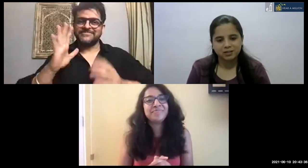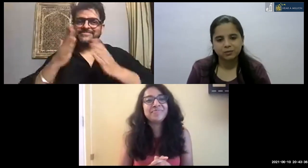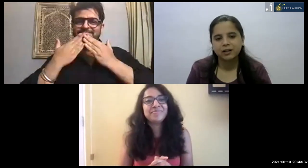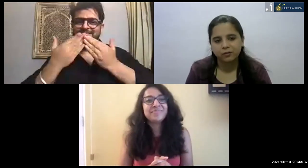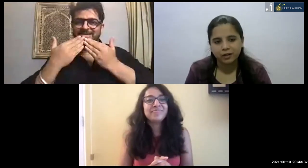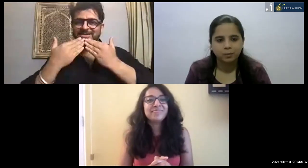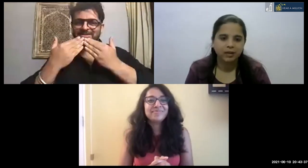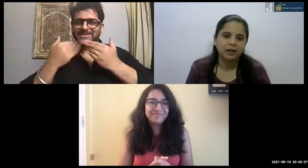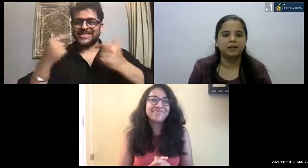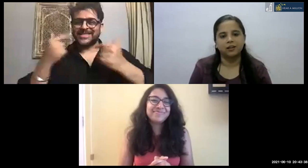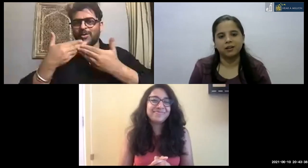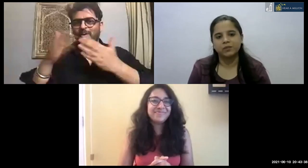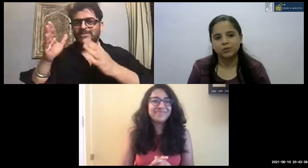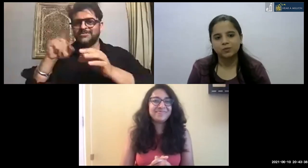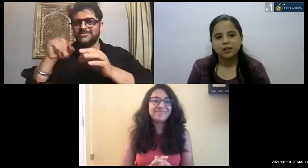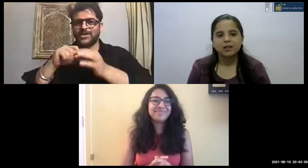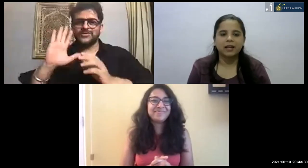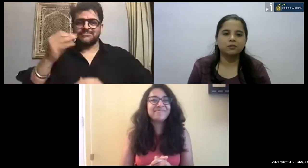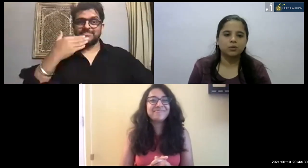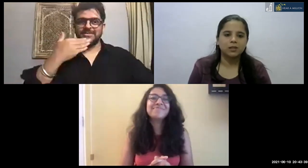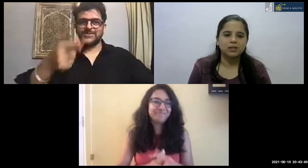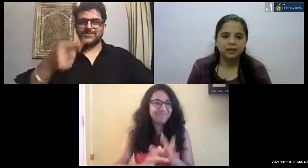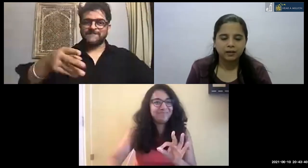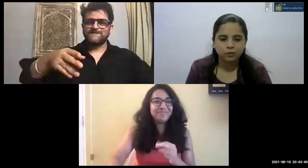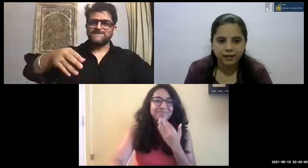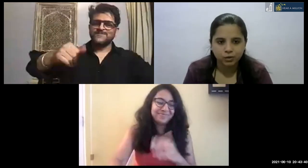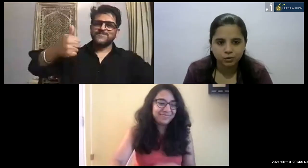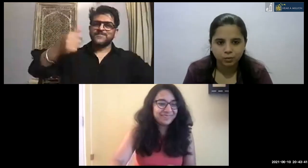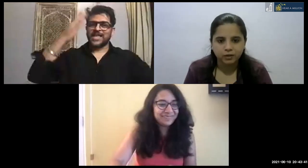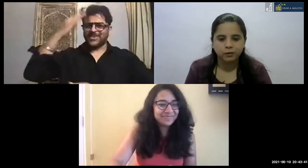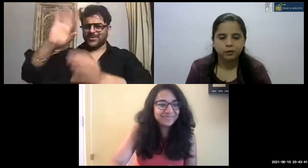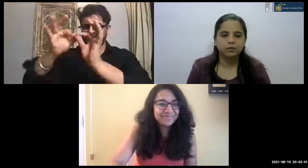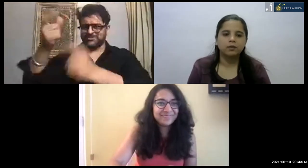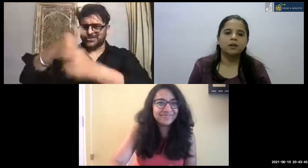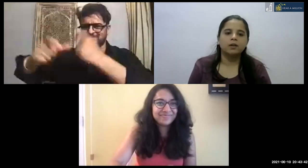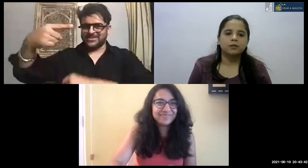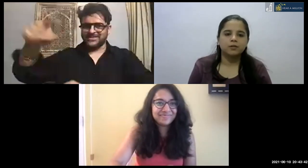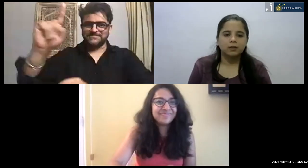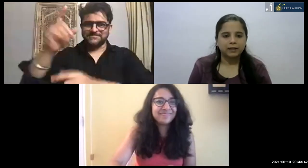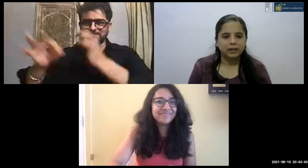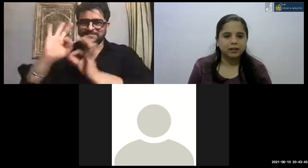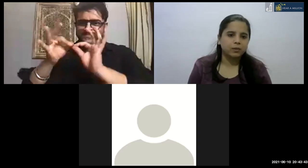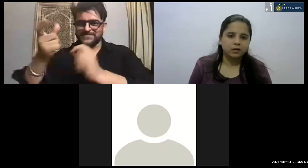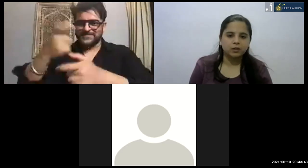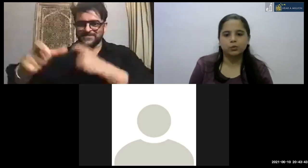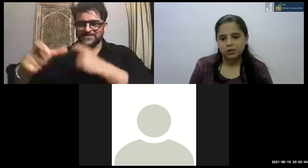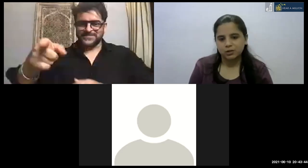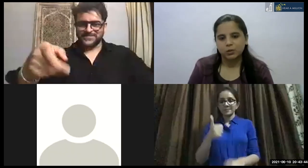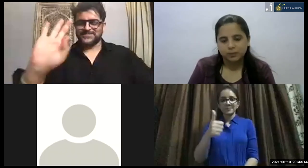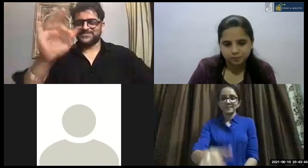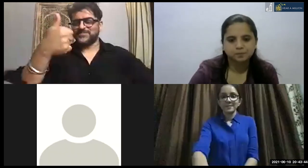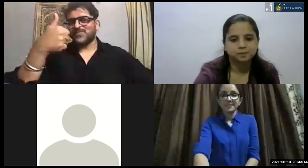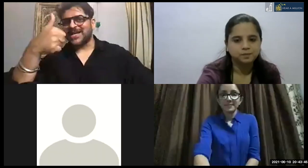both the systems are different in America and India. So thank you so much. I think I would like to open the floor. I think interpreter need to